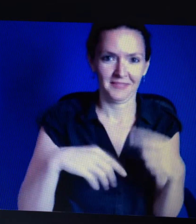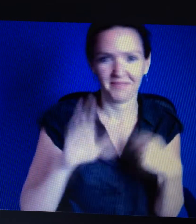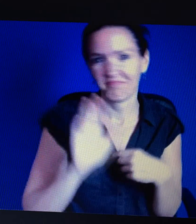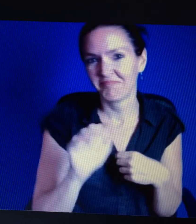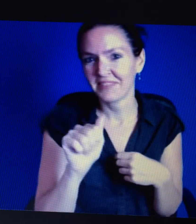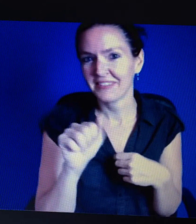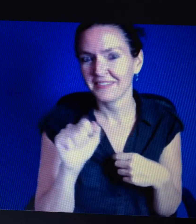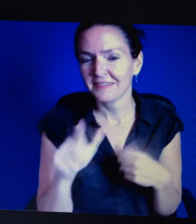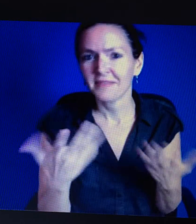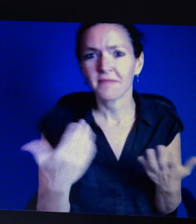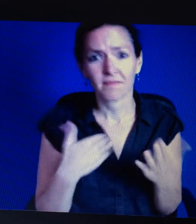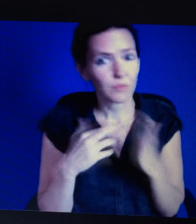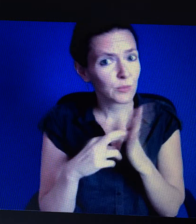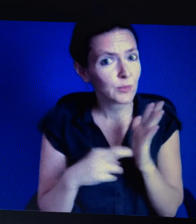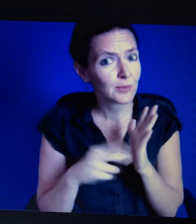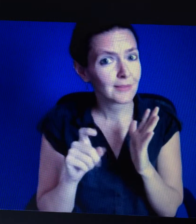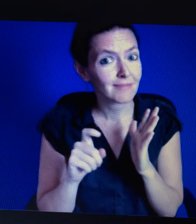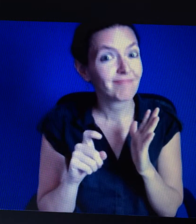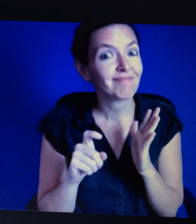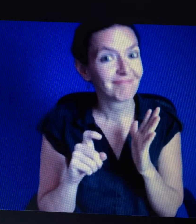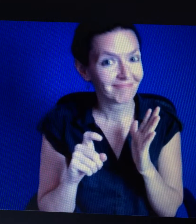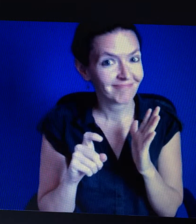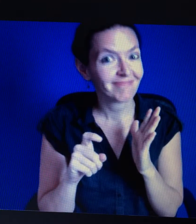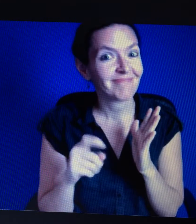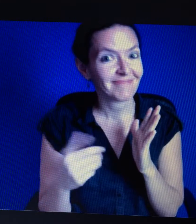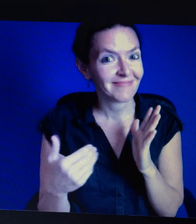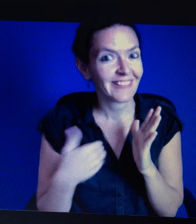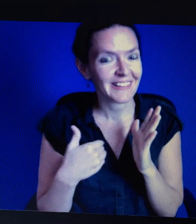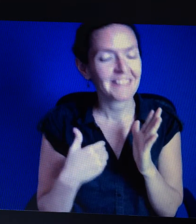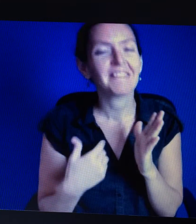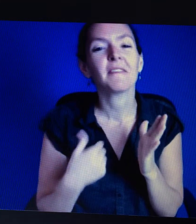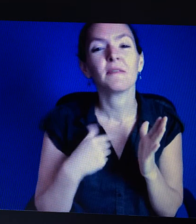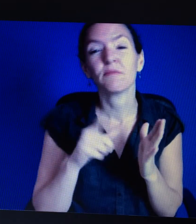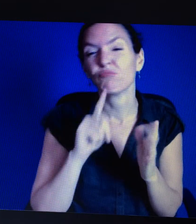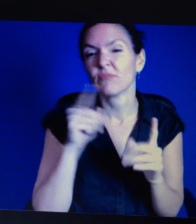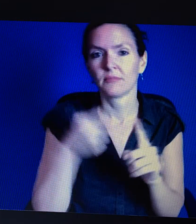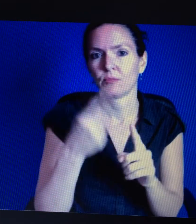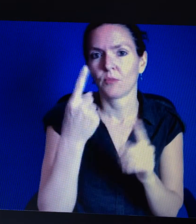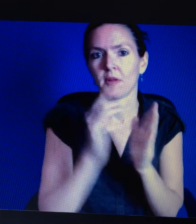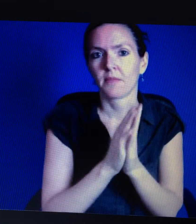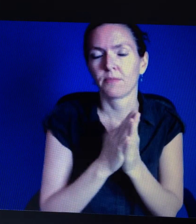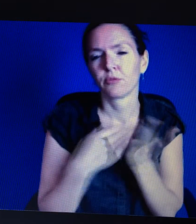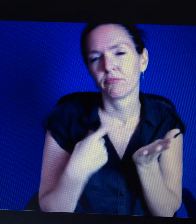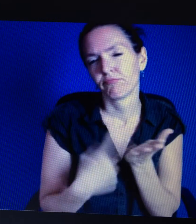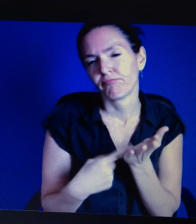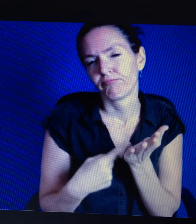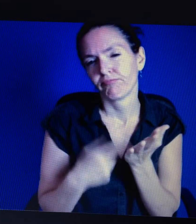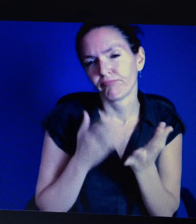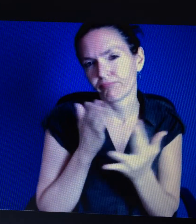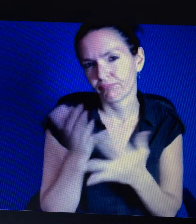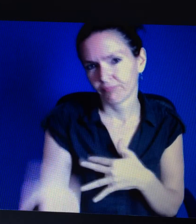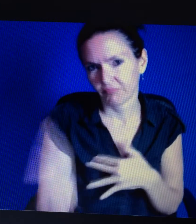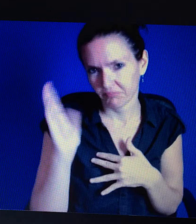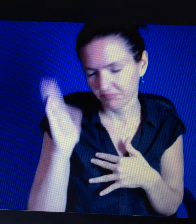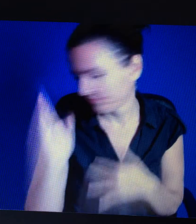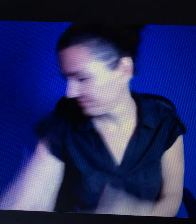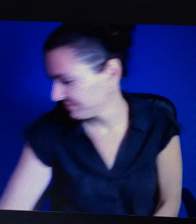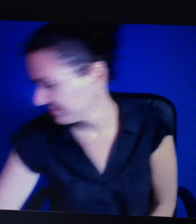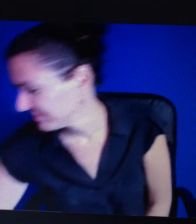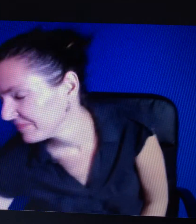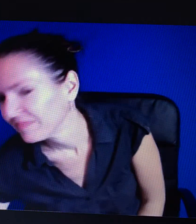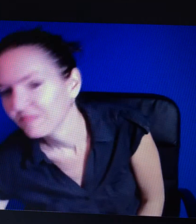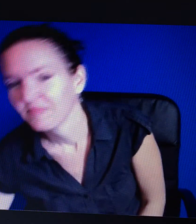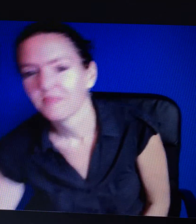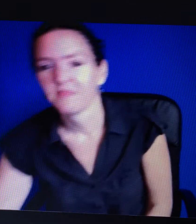Hello, today we're going to discuss name signs in ASL and the questions that you might have about the rules. The point of the book is to